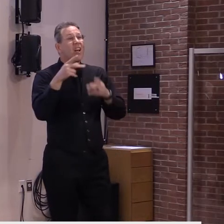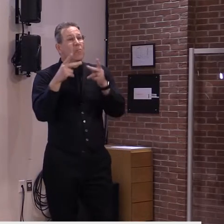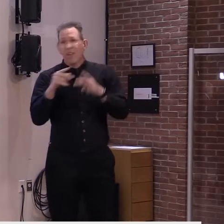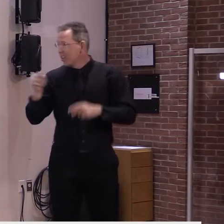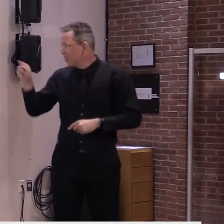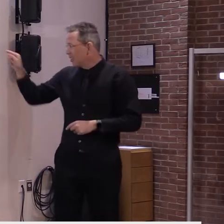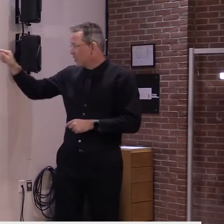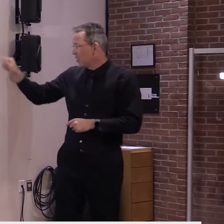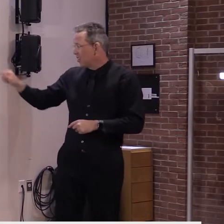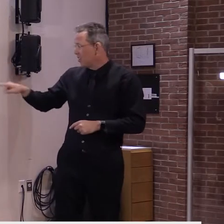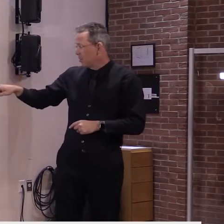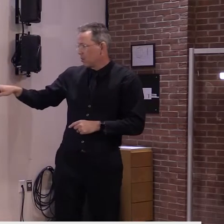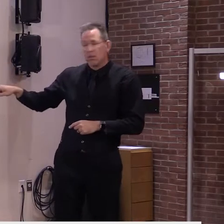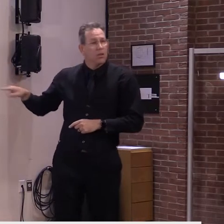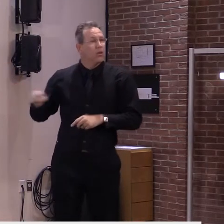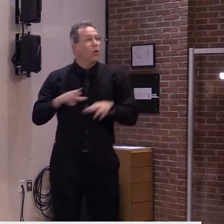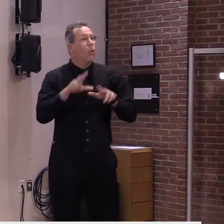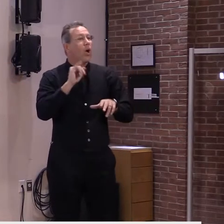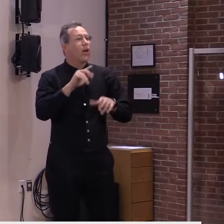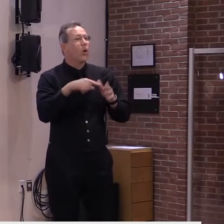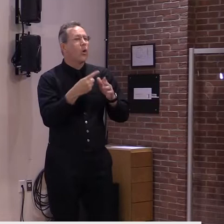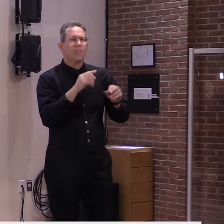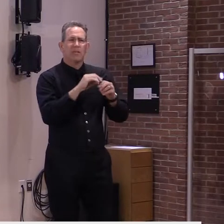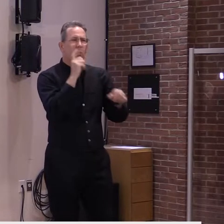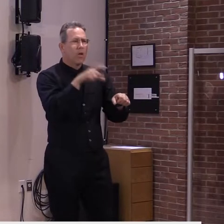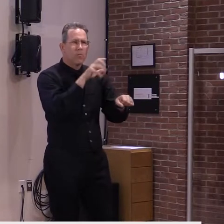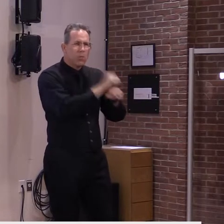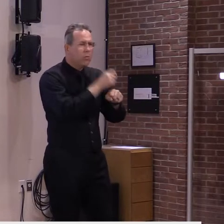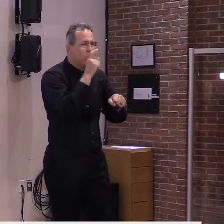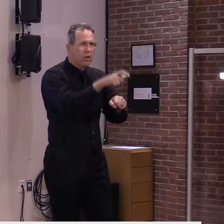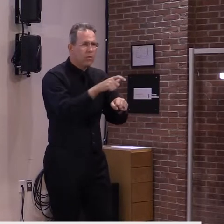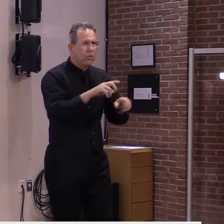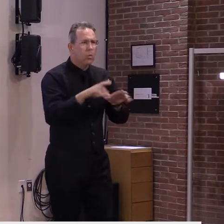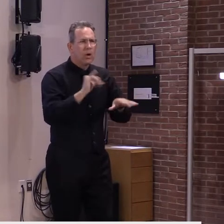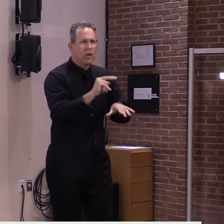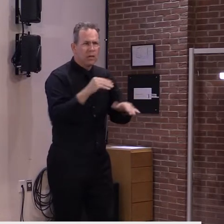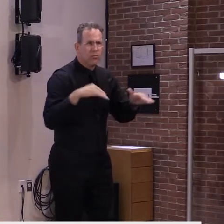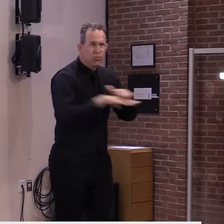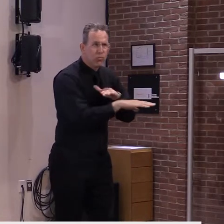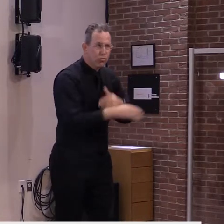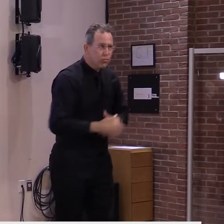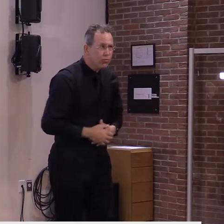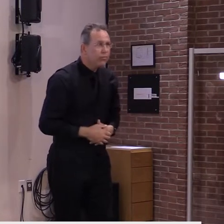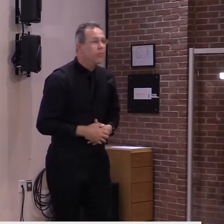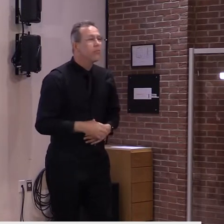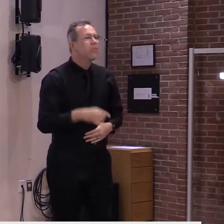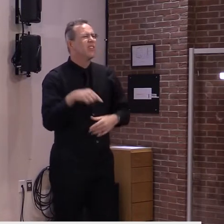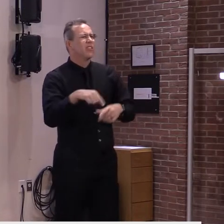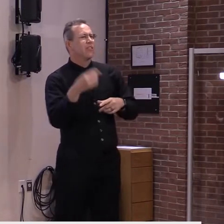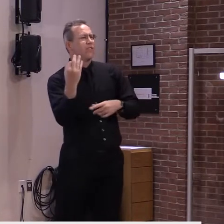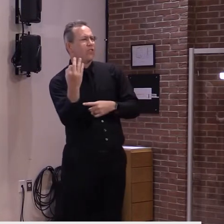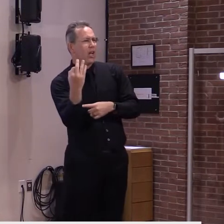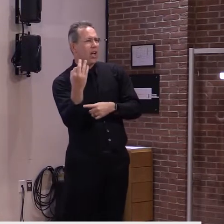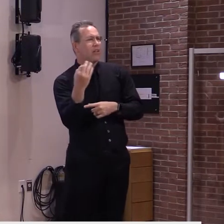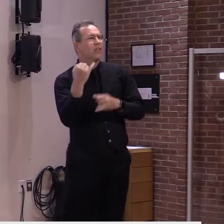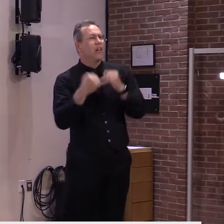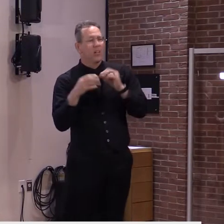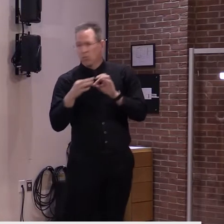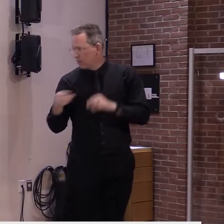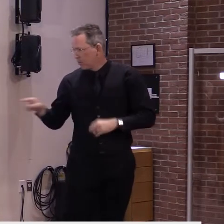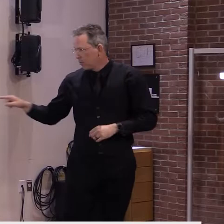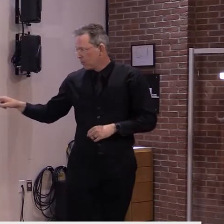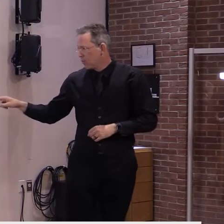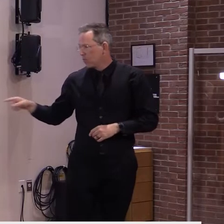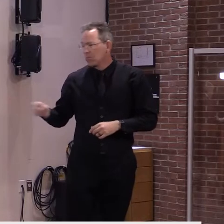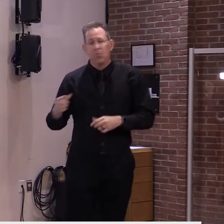shot at Lancaster, New Hampshire Fairgrounds by appointment or walk-in. There will be an opportunity at